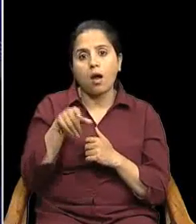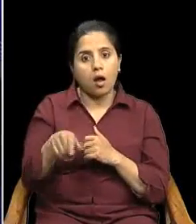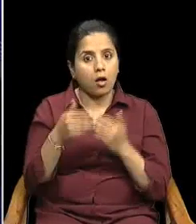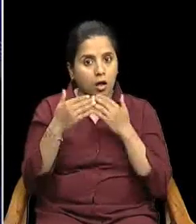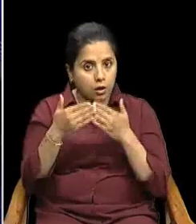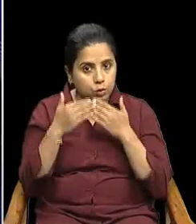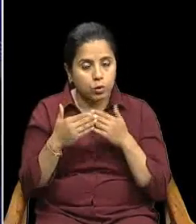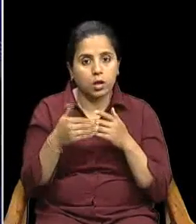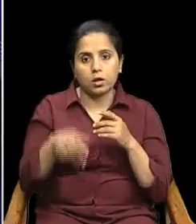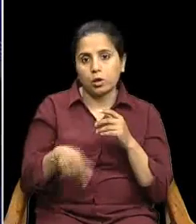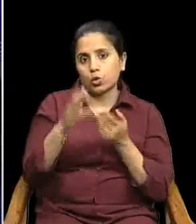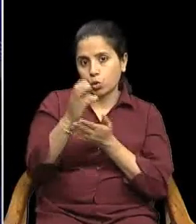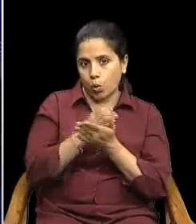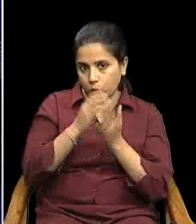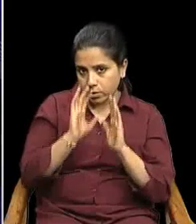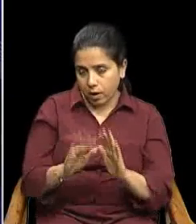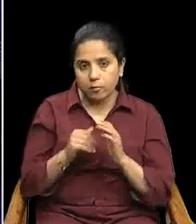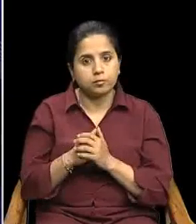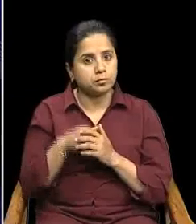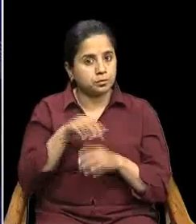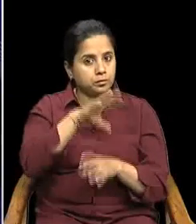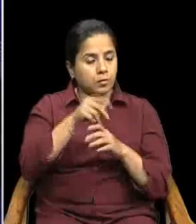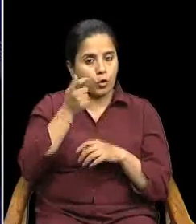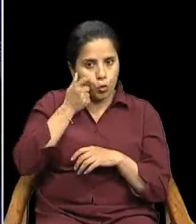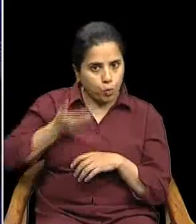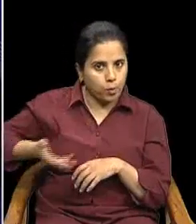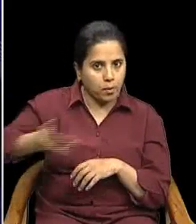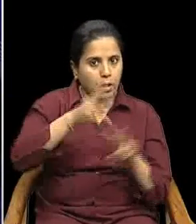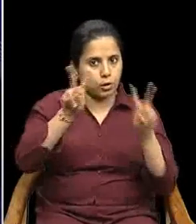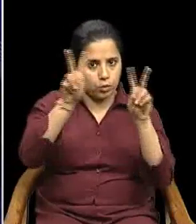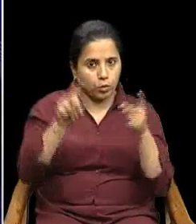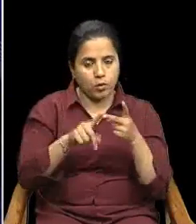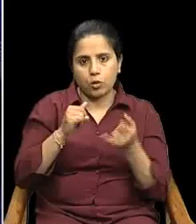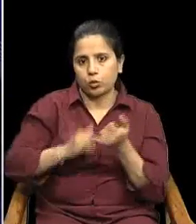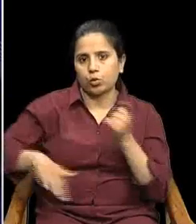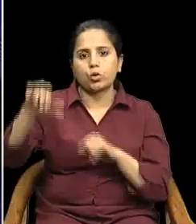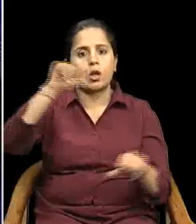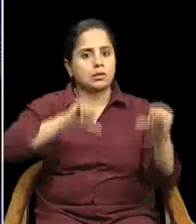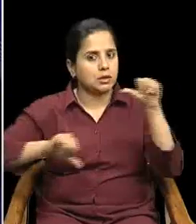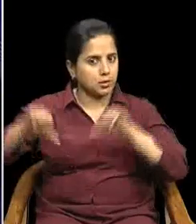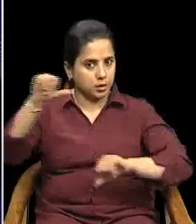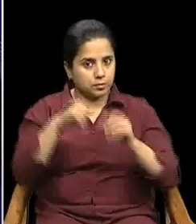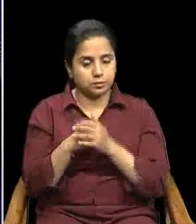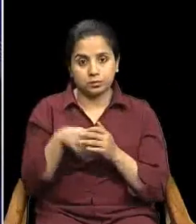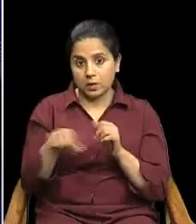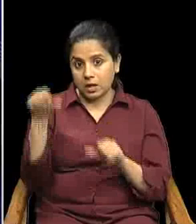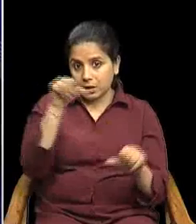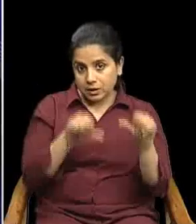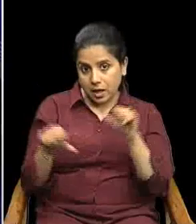academic disciplines, including the humanities, the social sciences, the